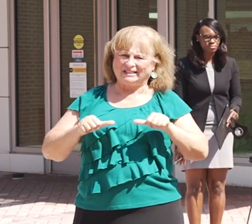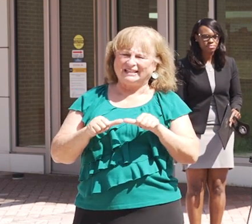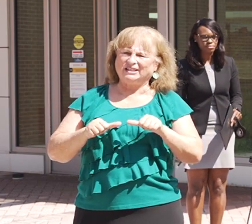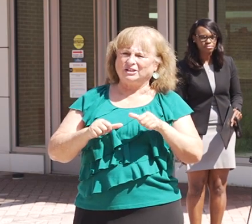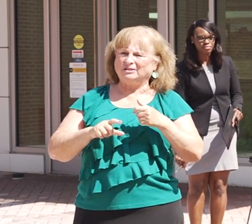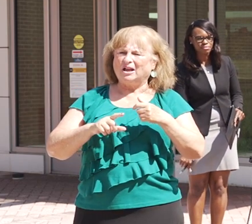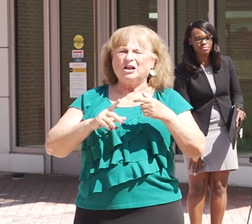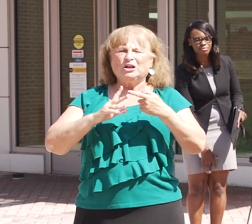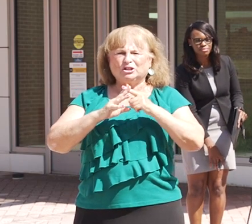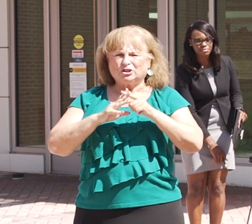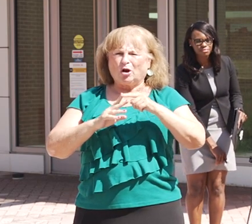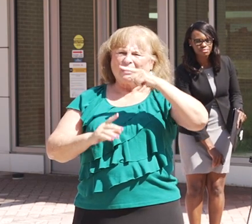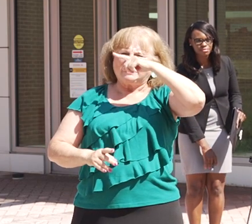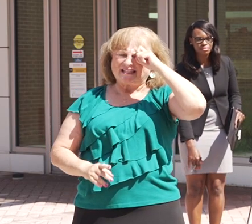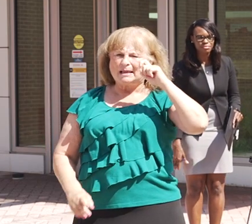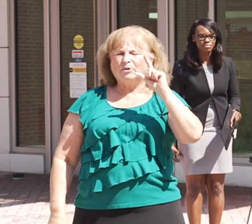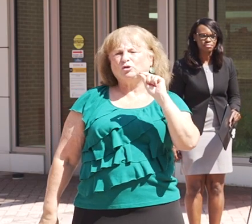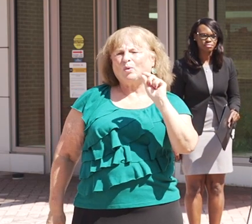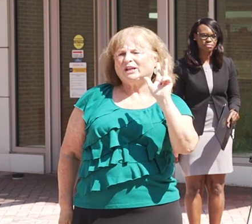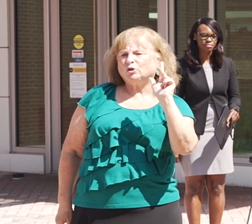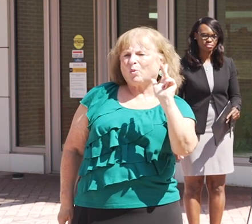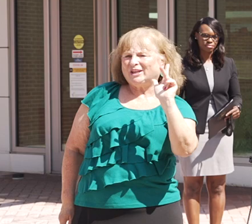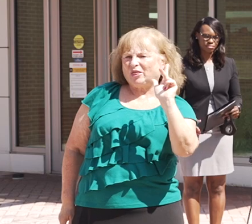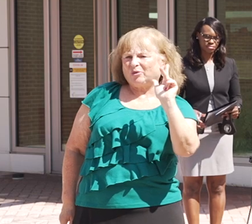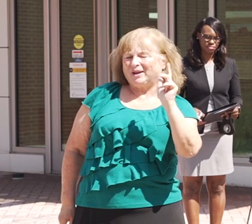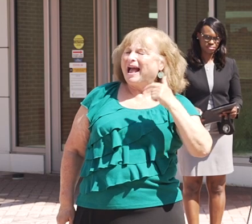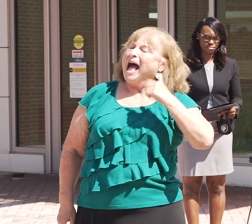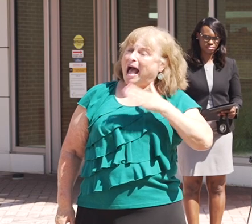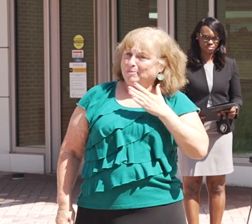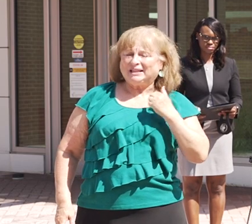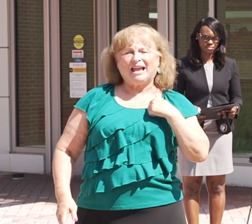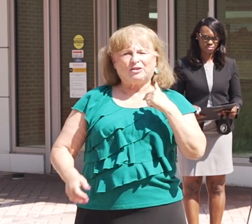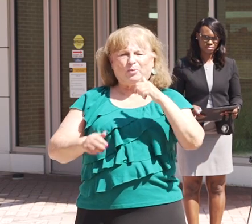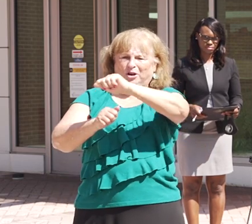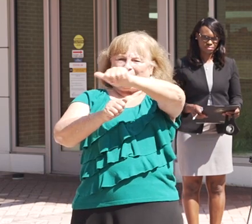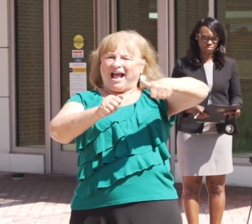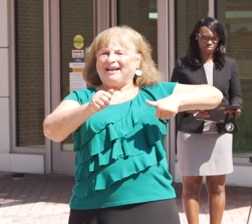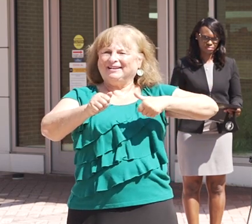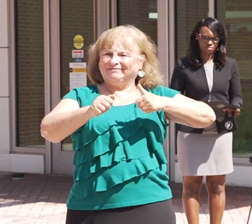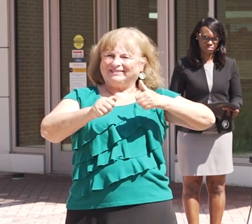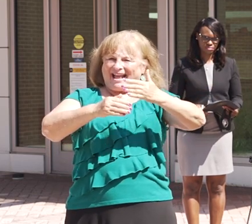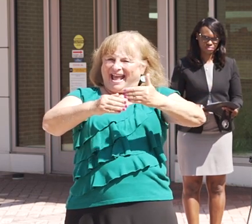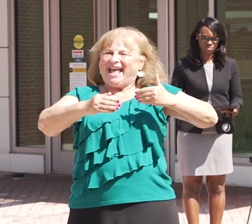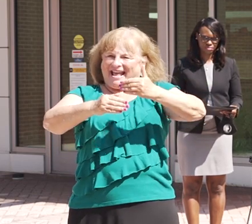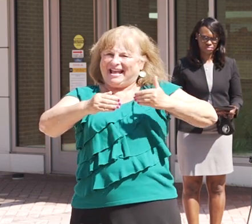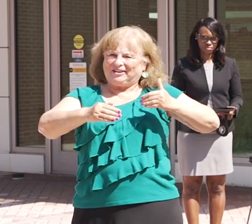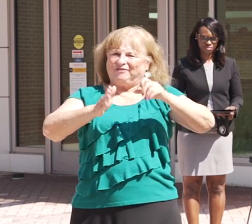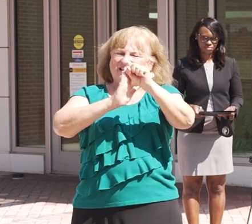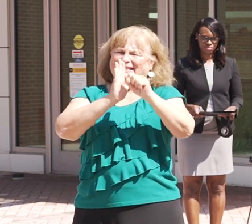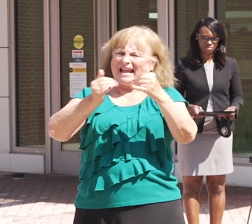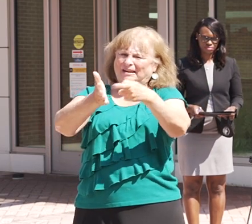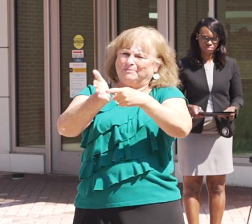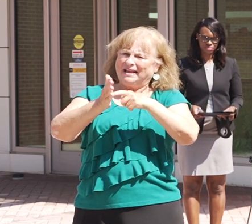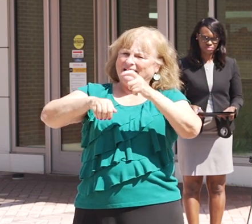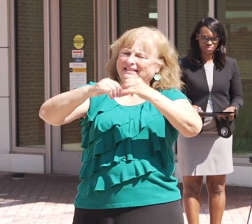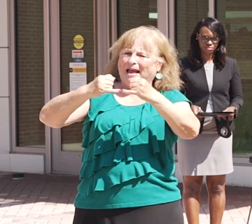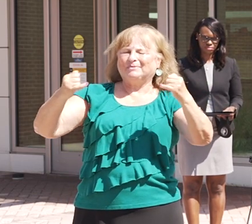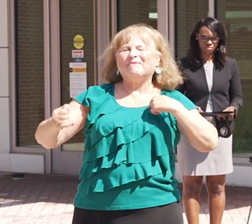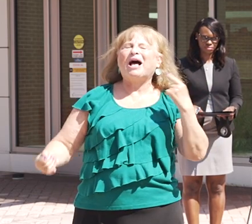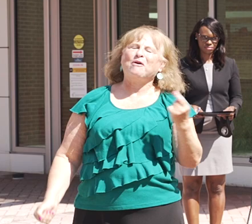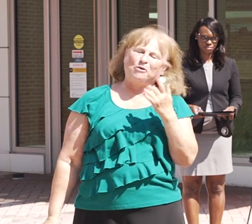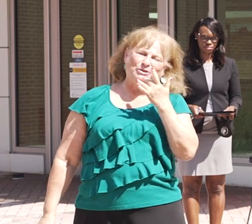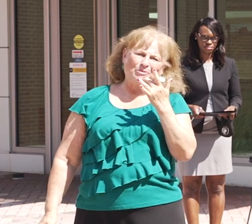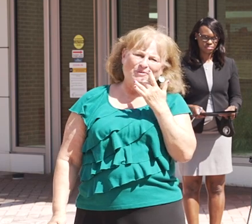by the summer of 2023. So while I'm glad that we are ahead of the state-mandated timeline, I always